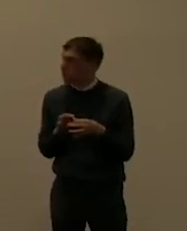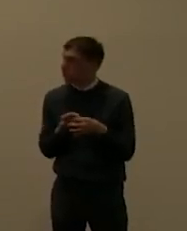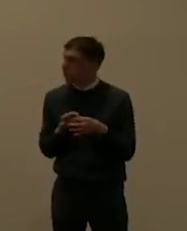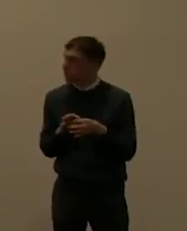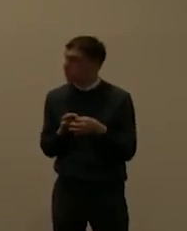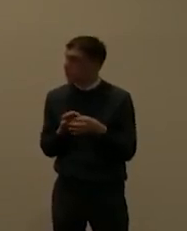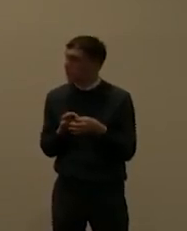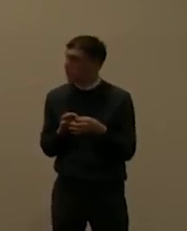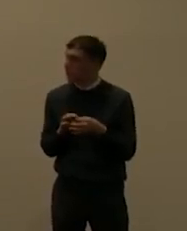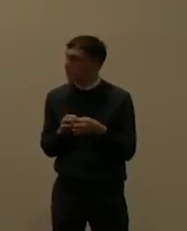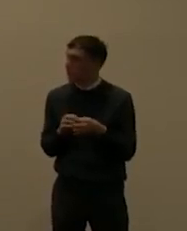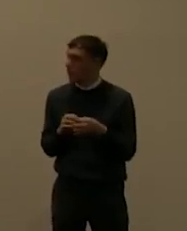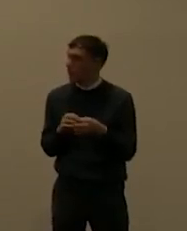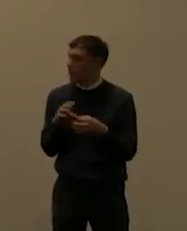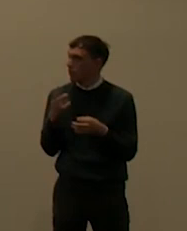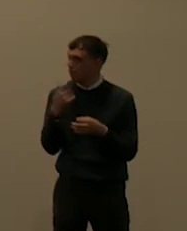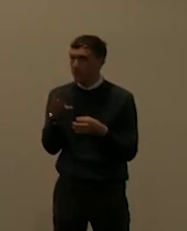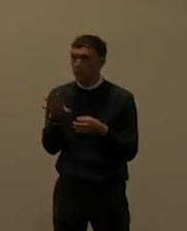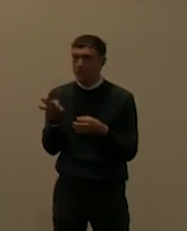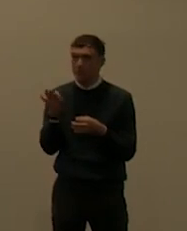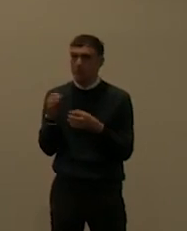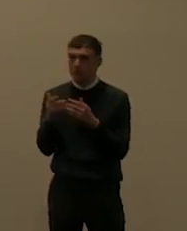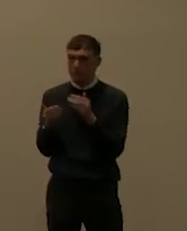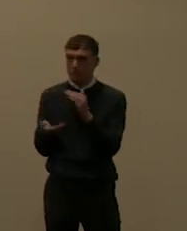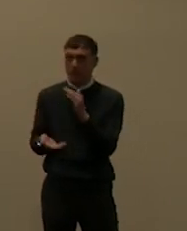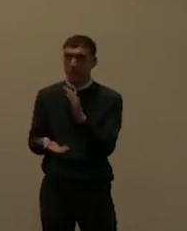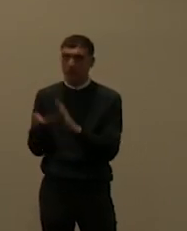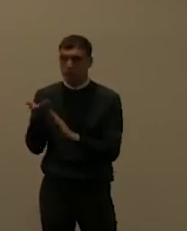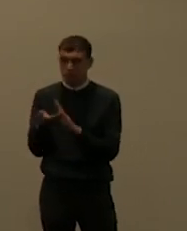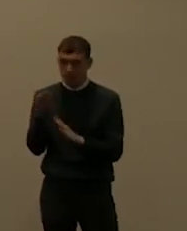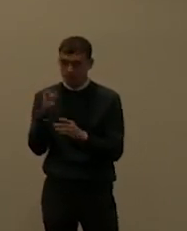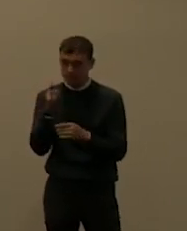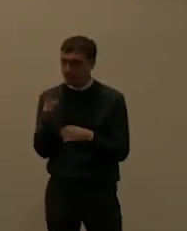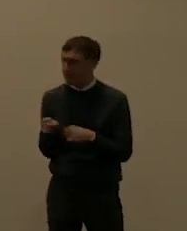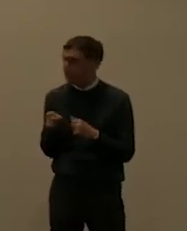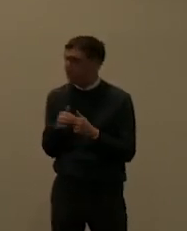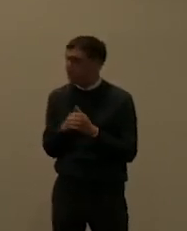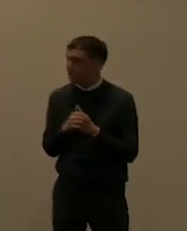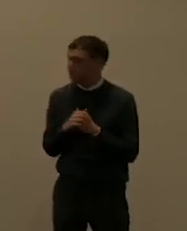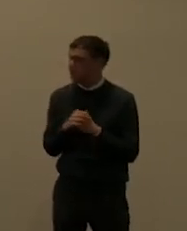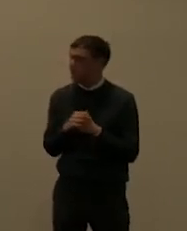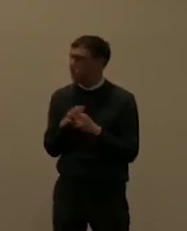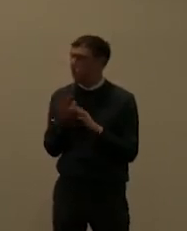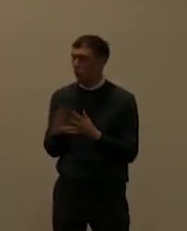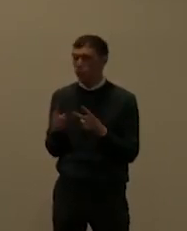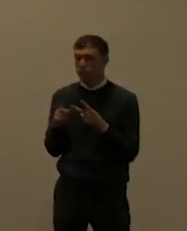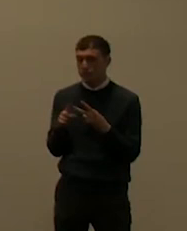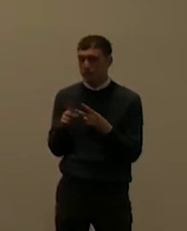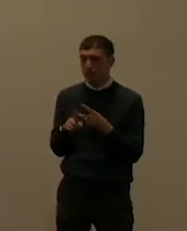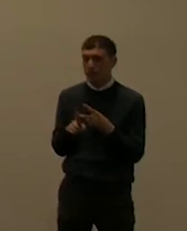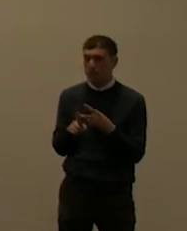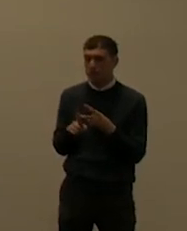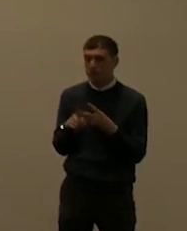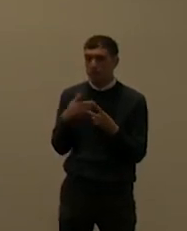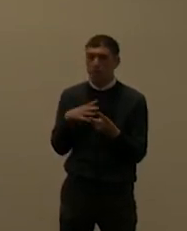a basic virtual WAN hub. Then you increase the connection limitation. The second one is when you have a customer